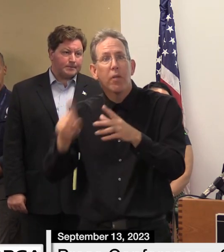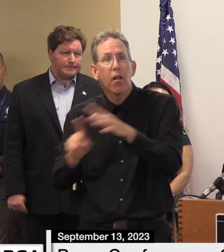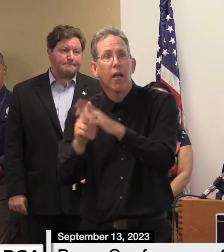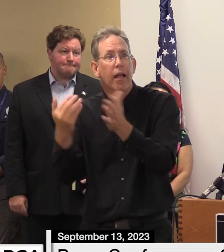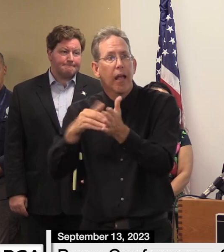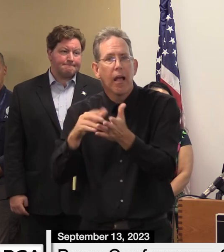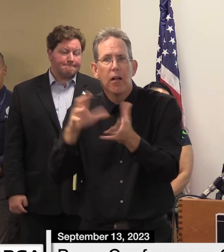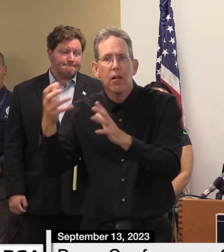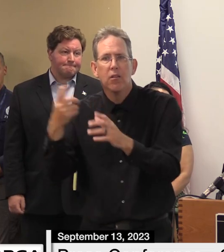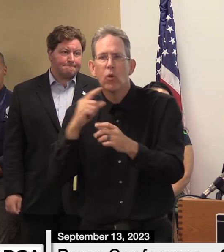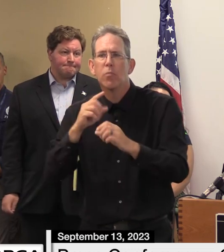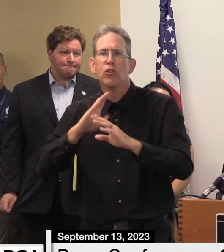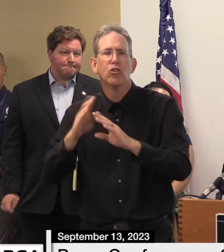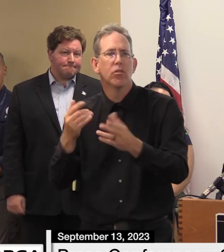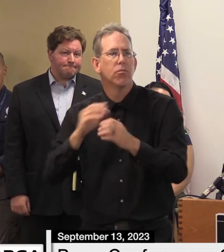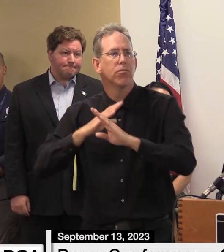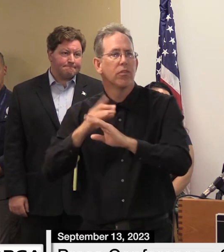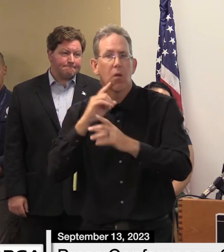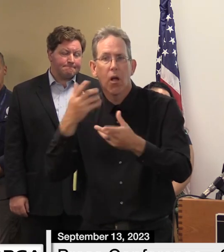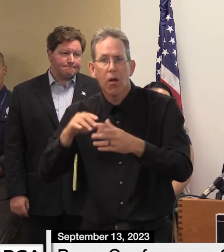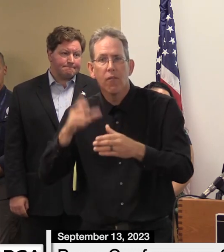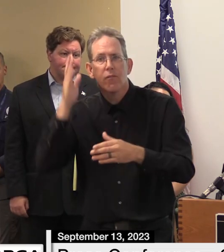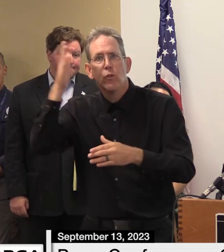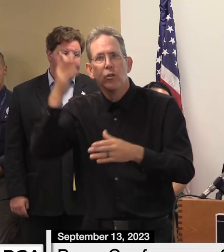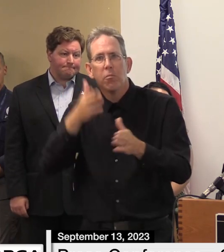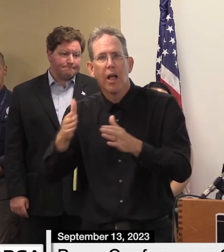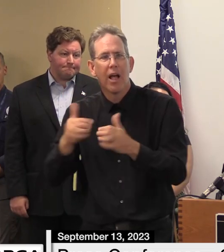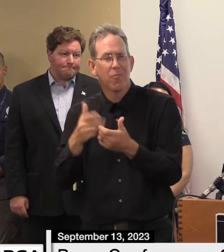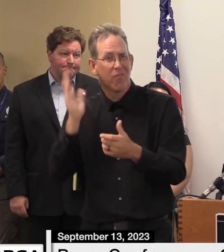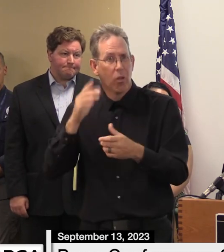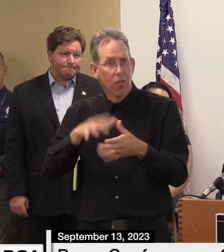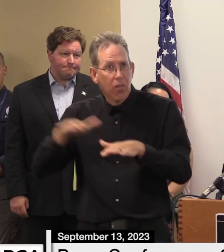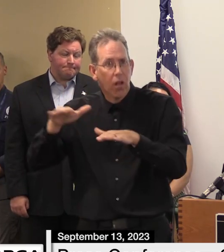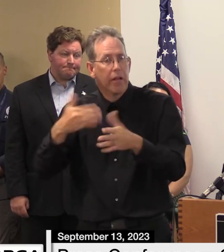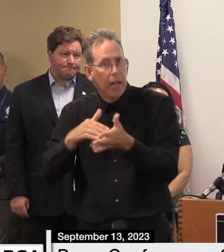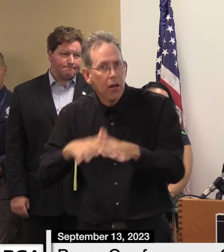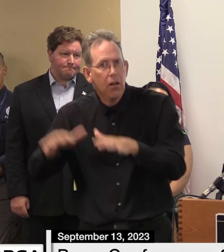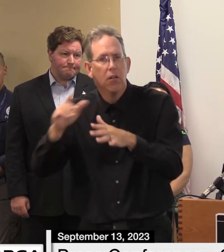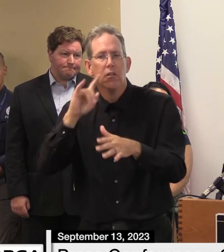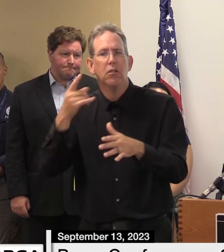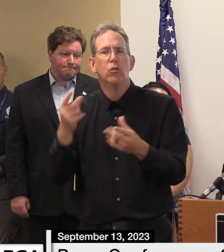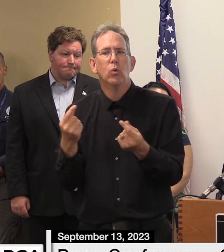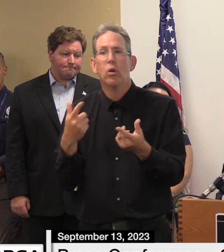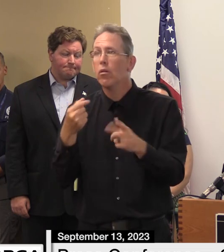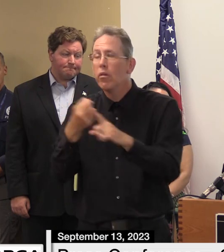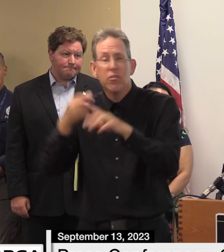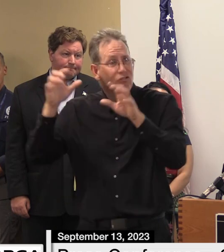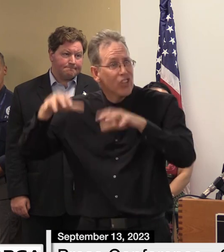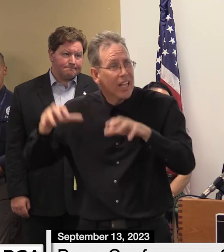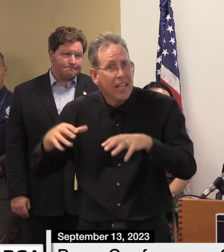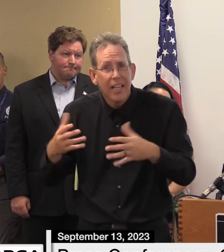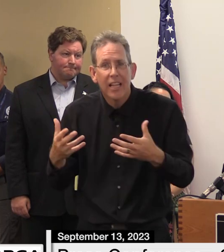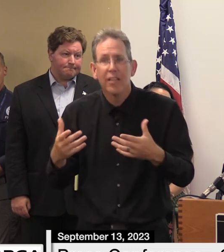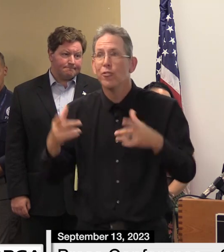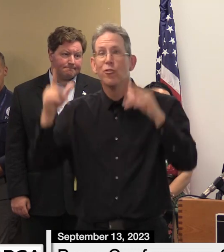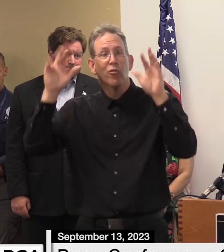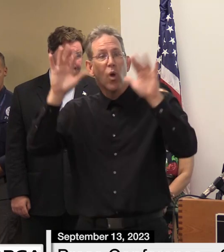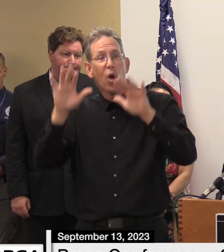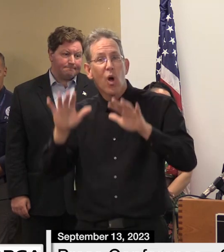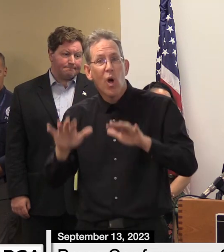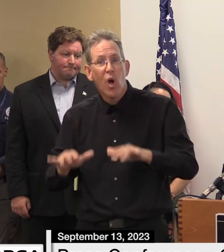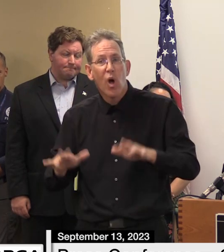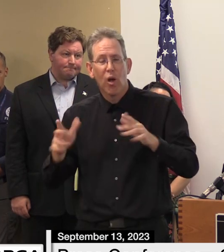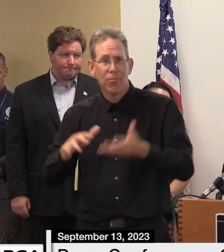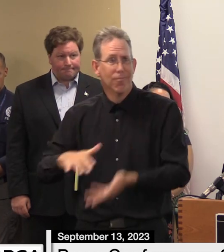storage capacity for some of the rainfall that we see, the tremendous storms that